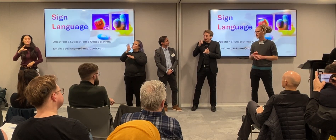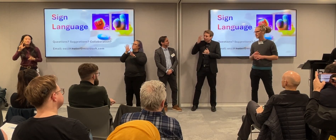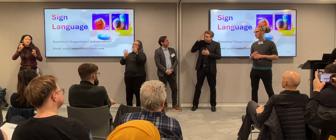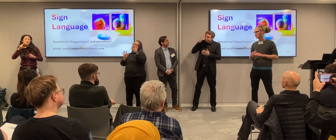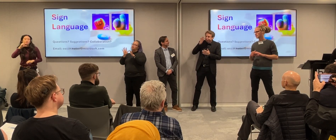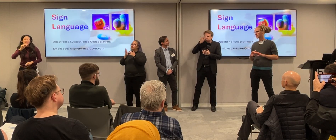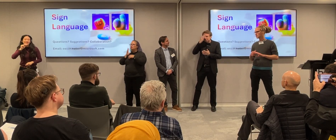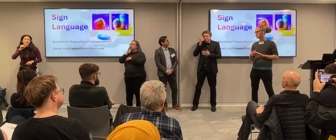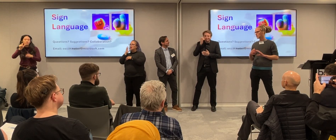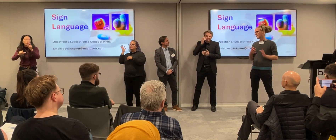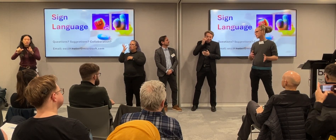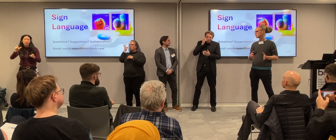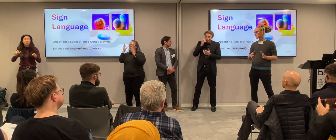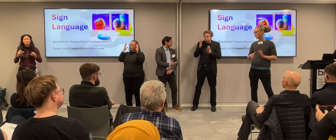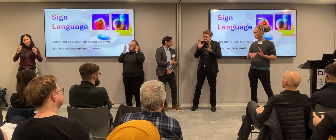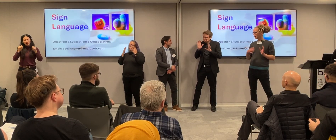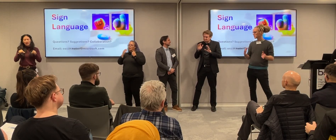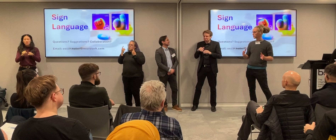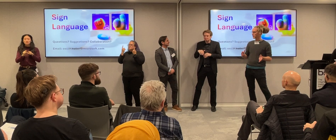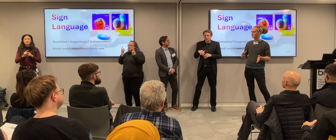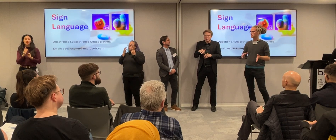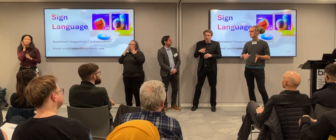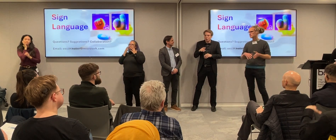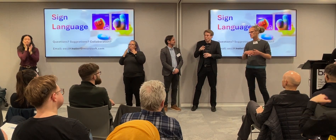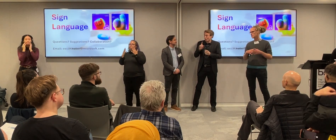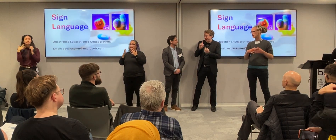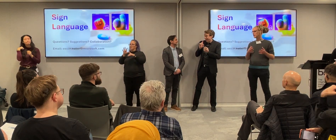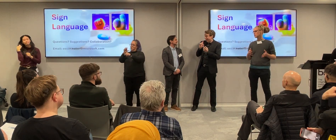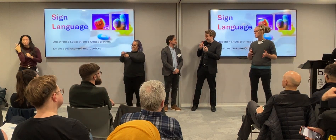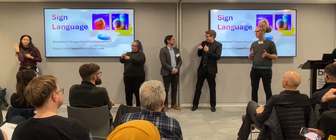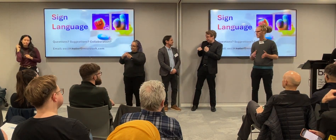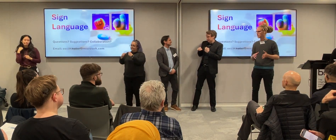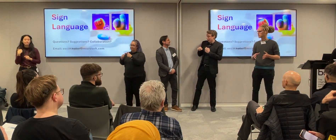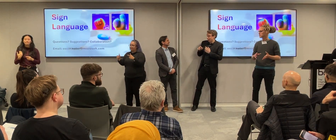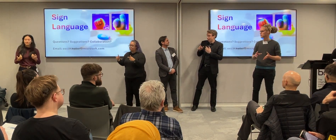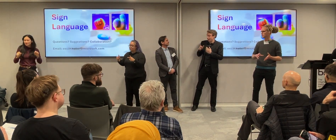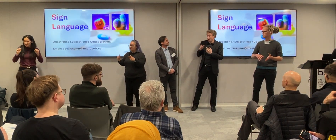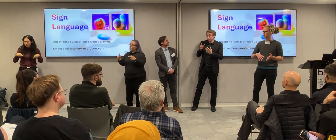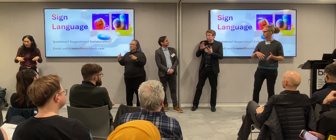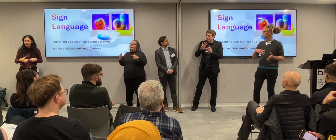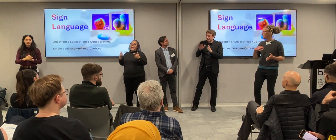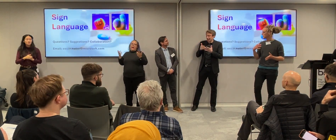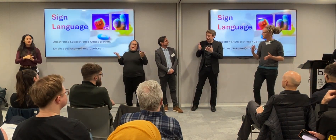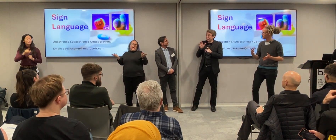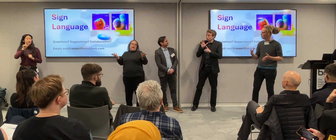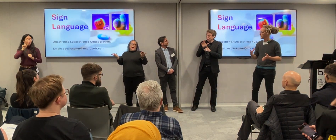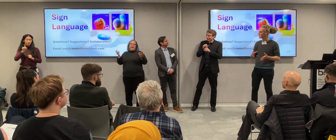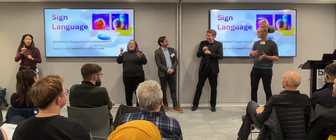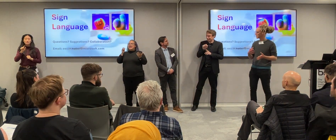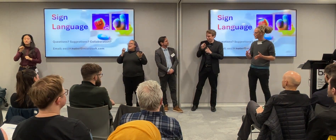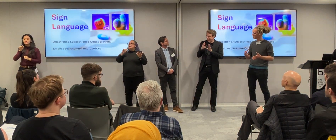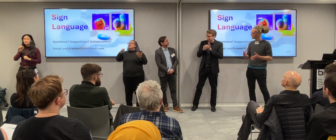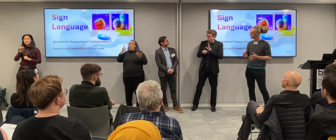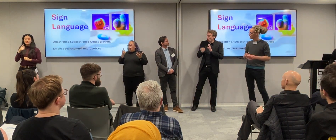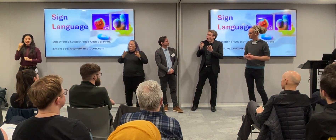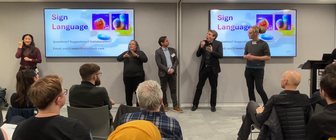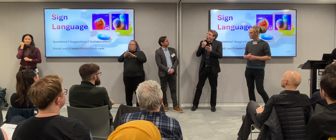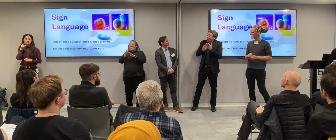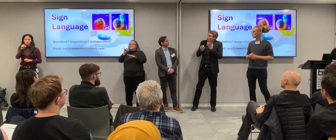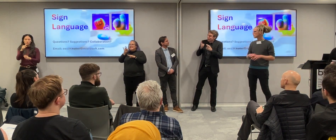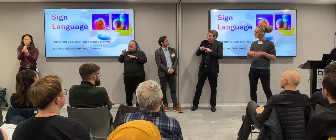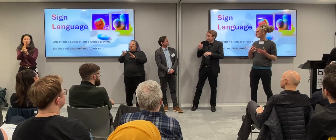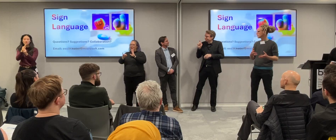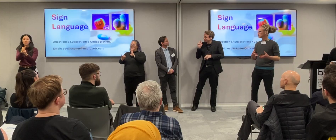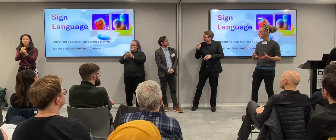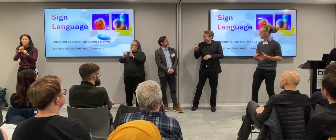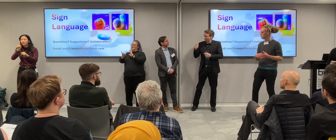and sign language, like the answer for that is the sign language detection model just runs if you identify as a signer.